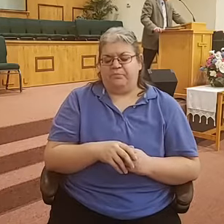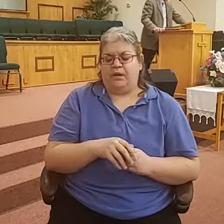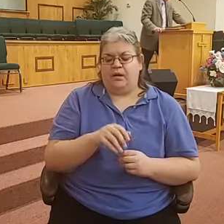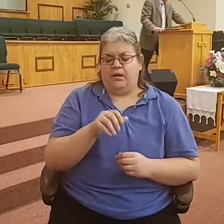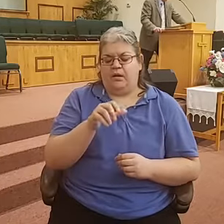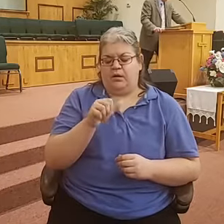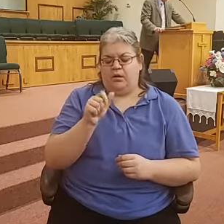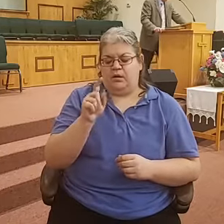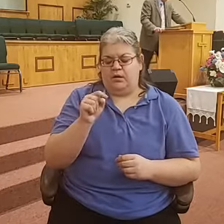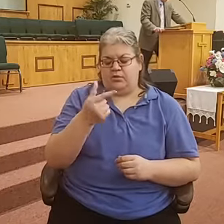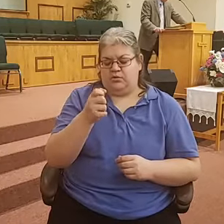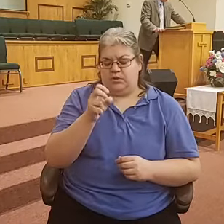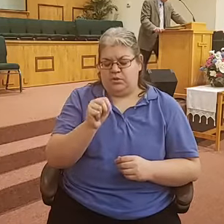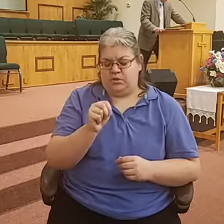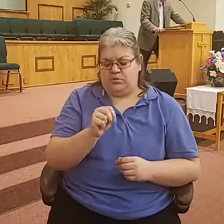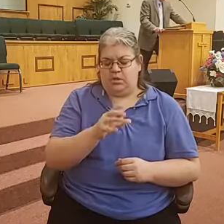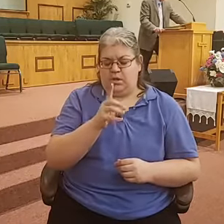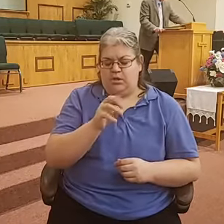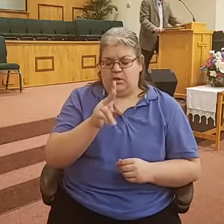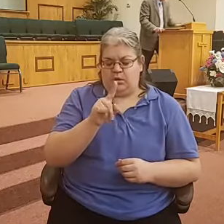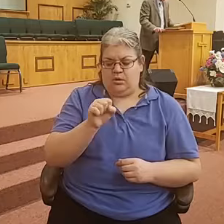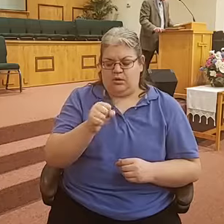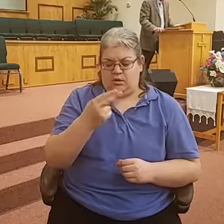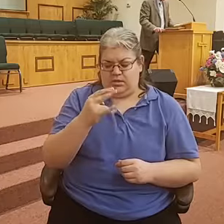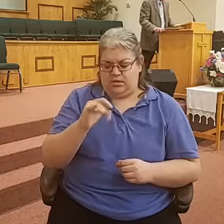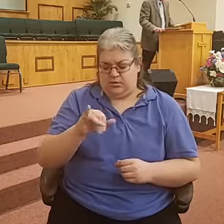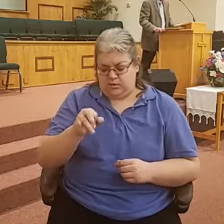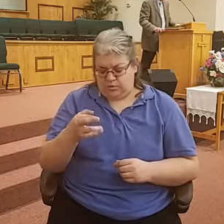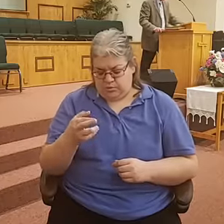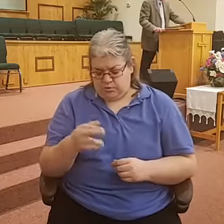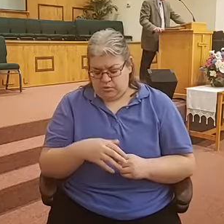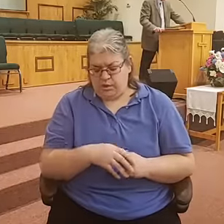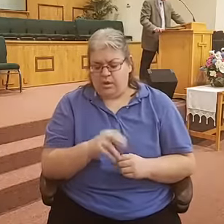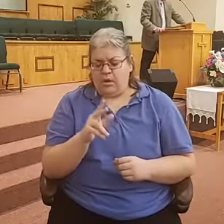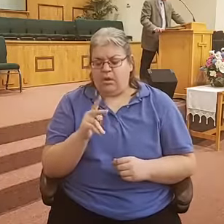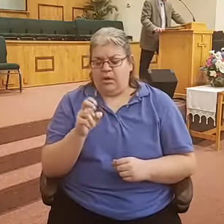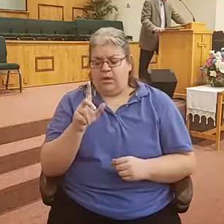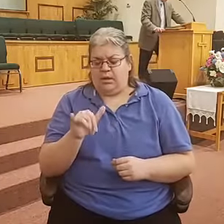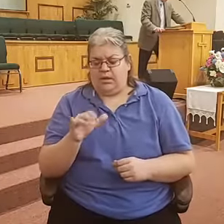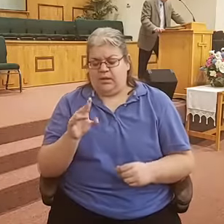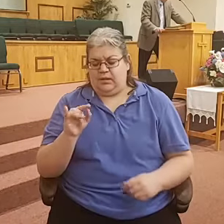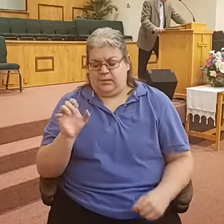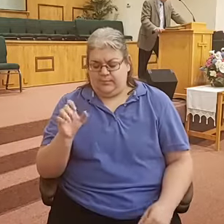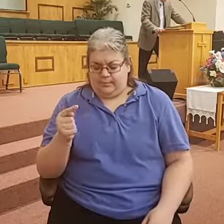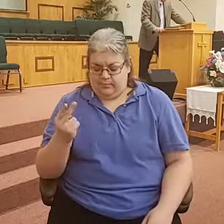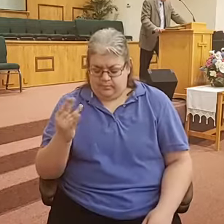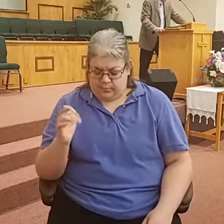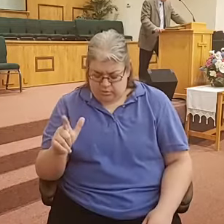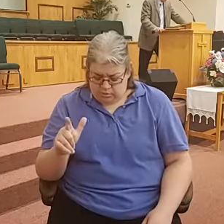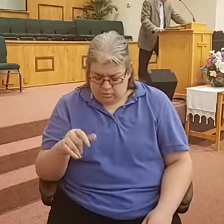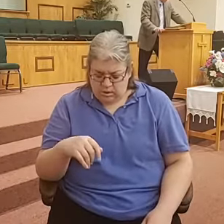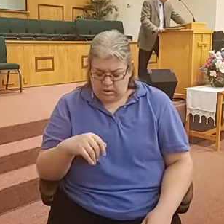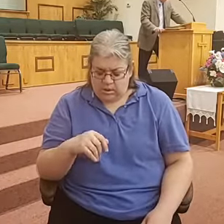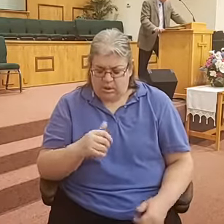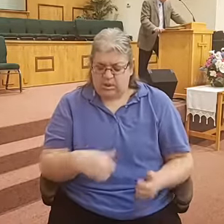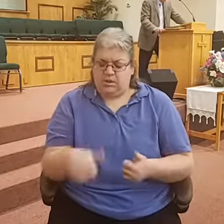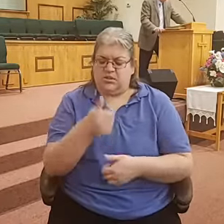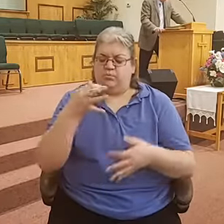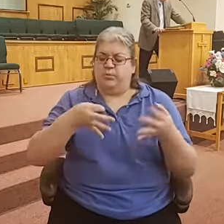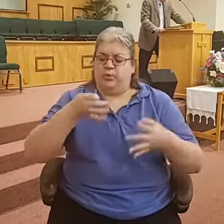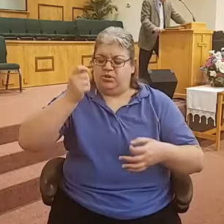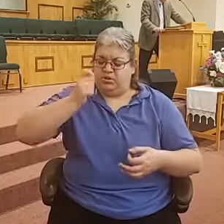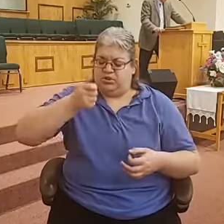General Curtis T. Hill Jr., help Indiana State Treasurer Kelly Mitchell, Help the Supreme Court